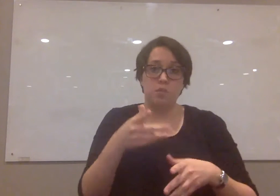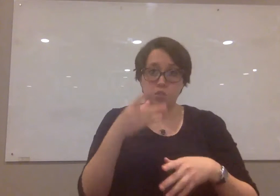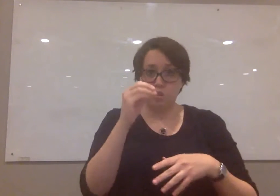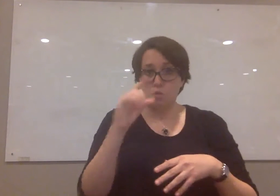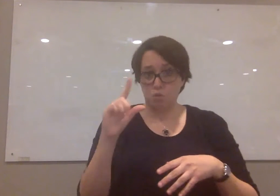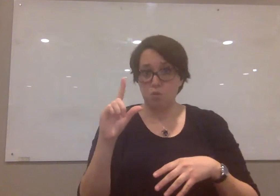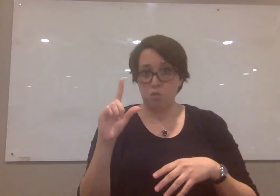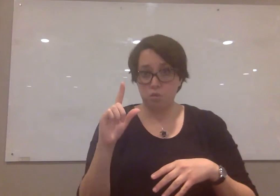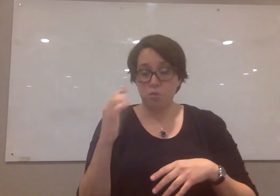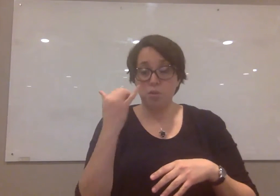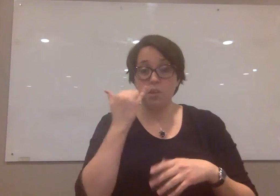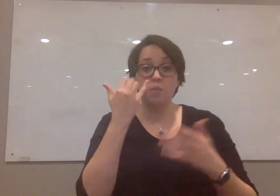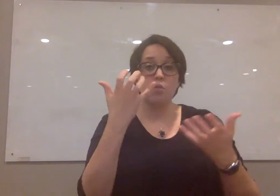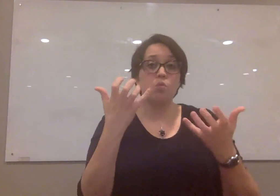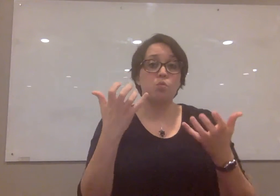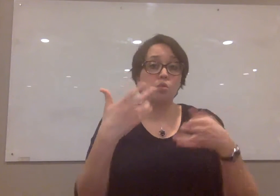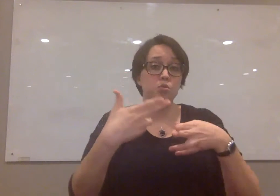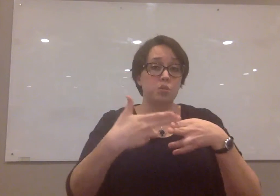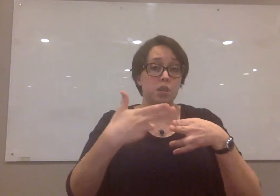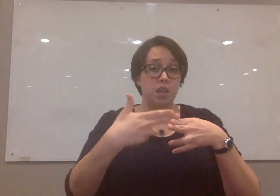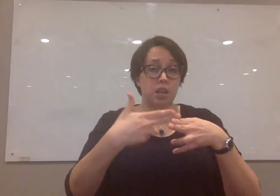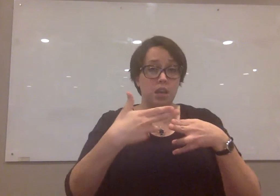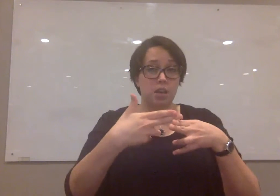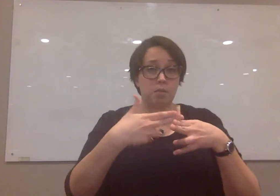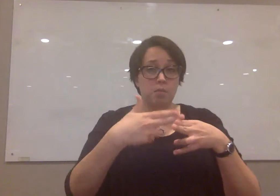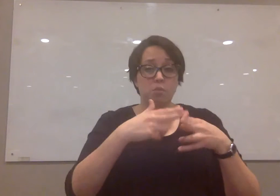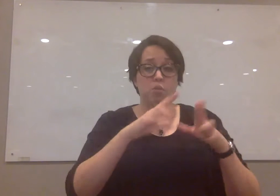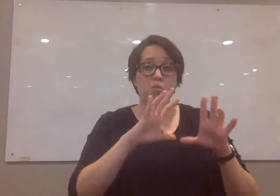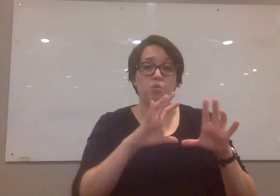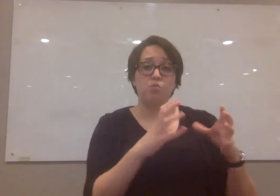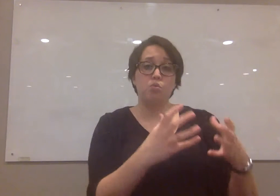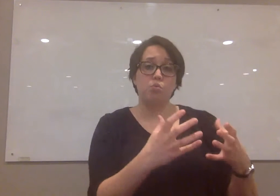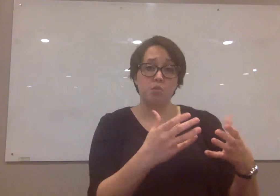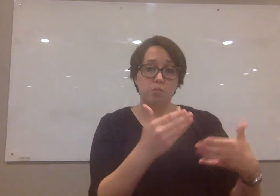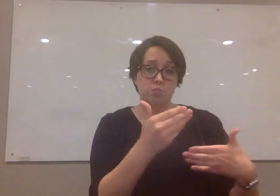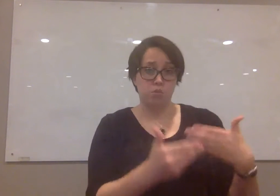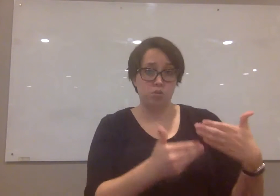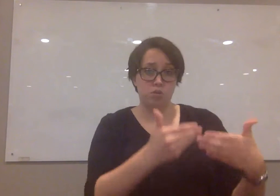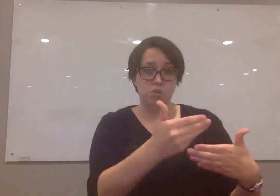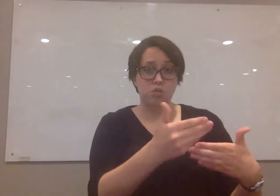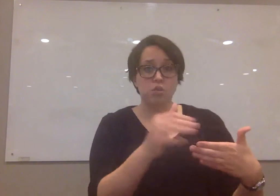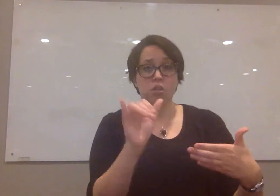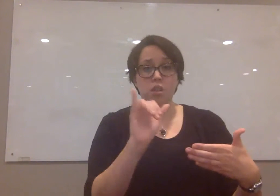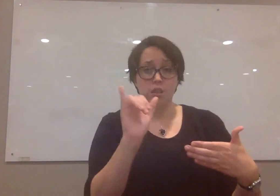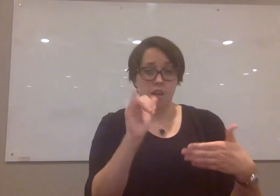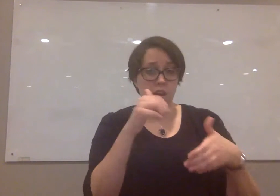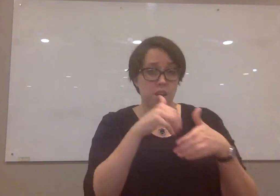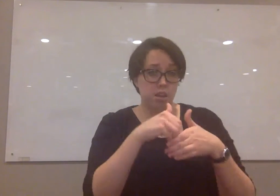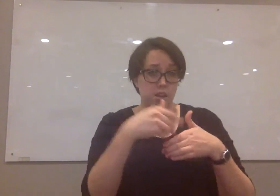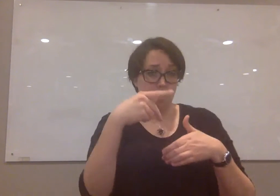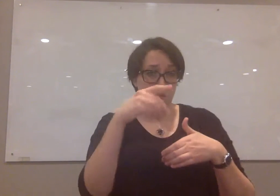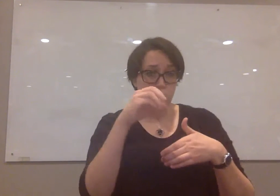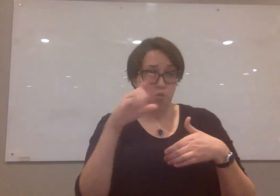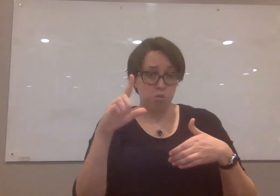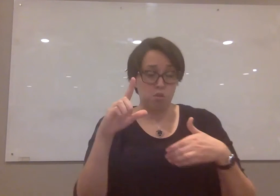want to name a group of processes, such as in a pool, we would like to, give